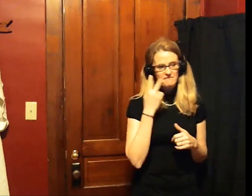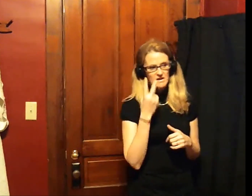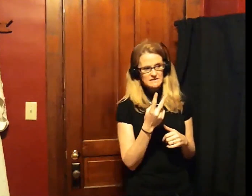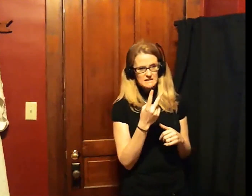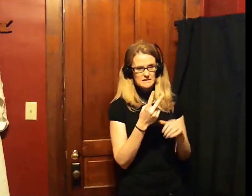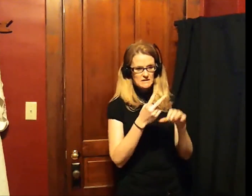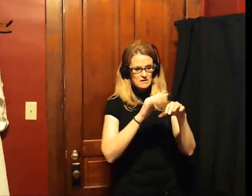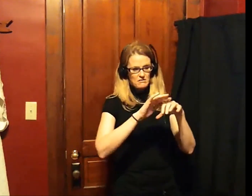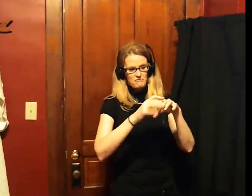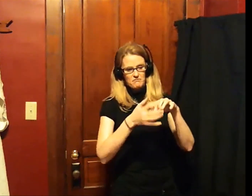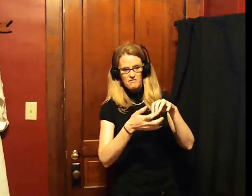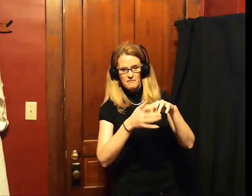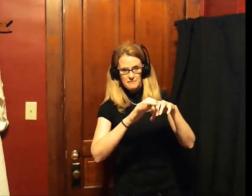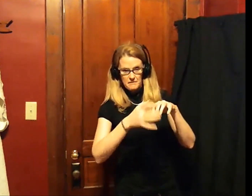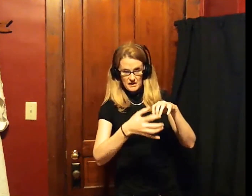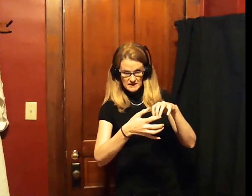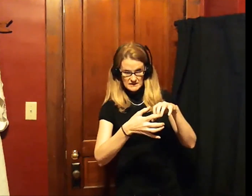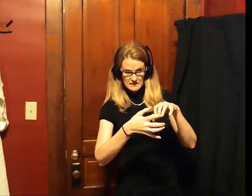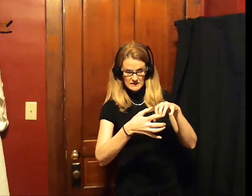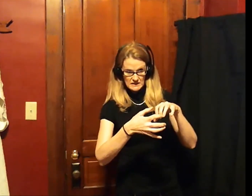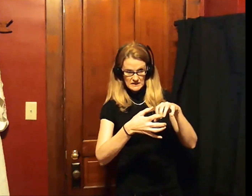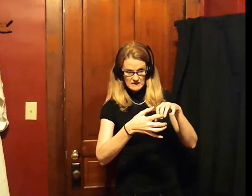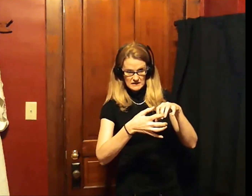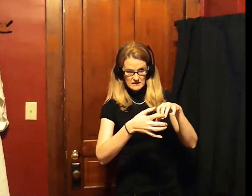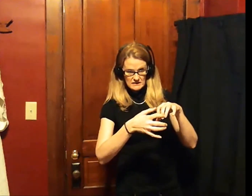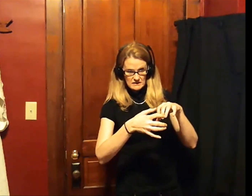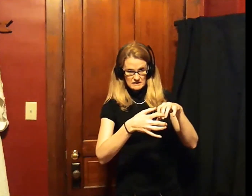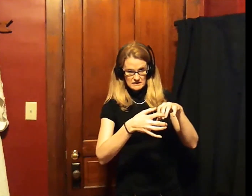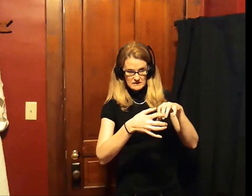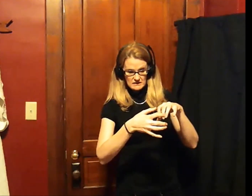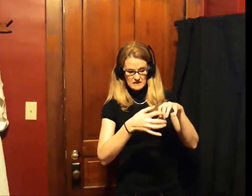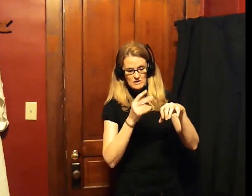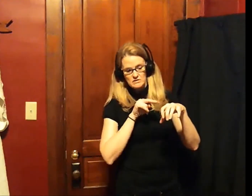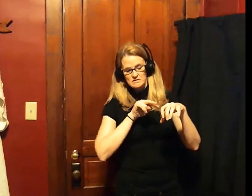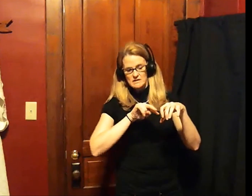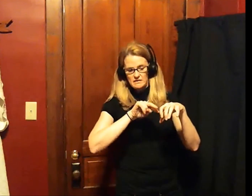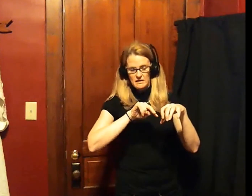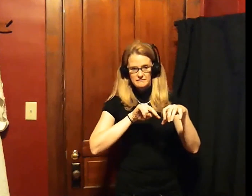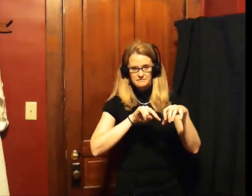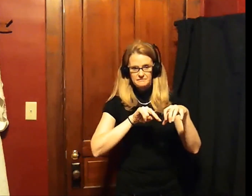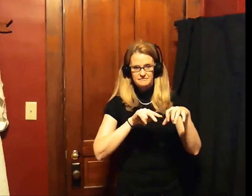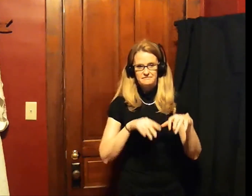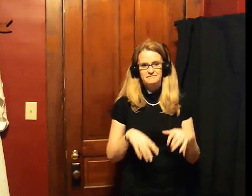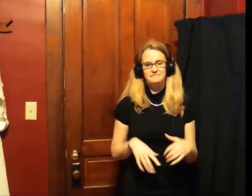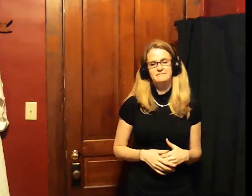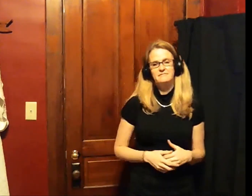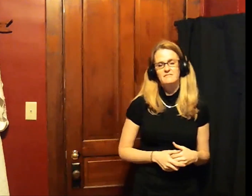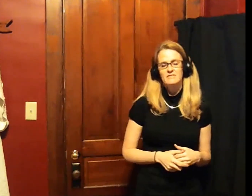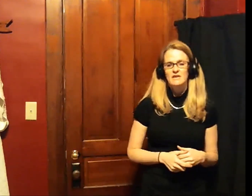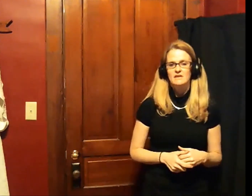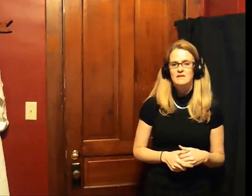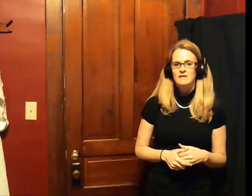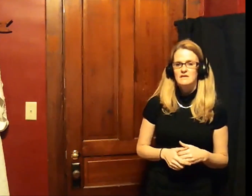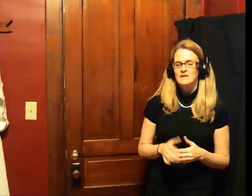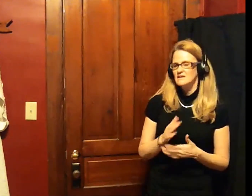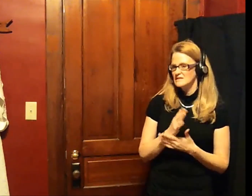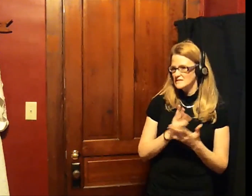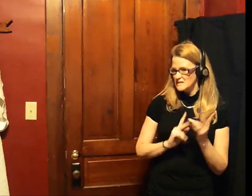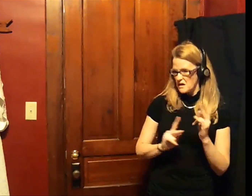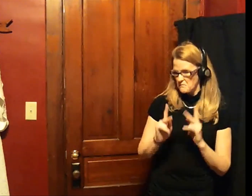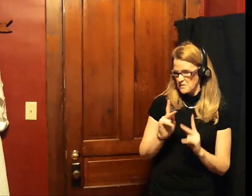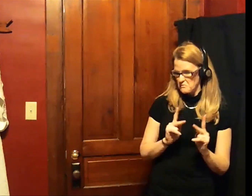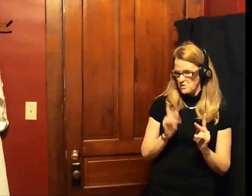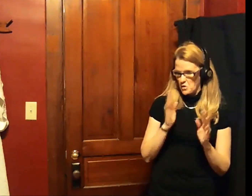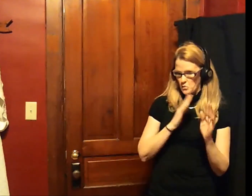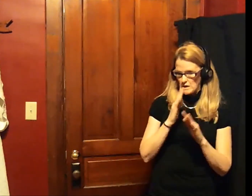If the doctor might see some pockets in the colon called diverticulitis, some patients are very concerned about their privacy